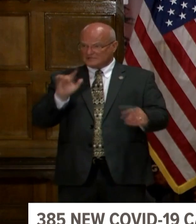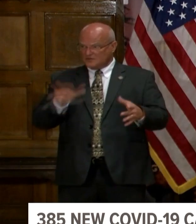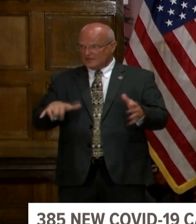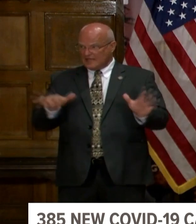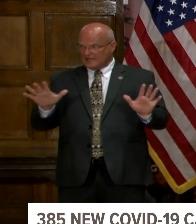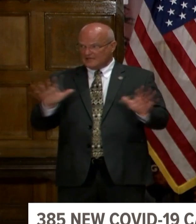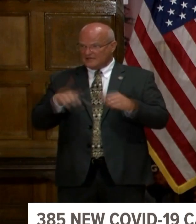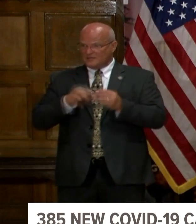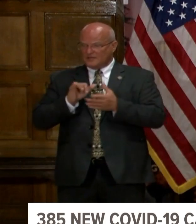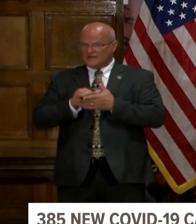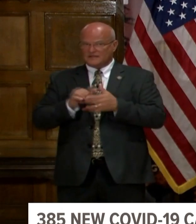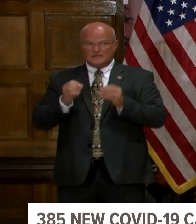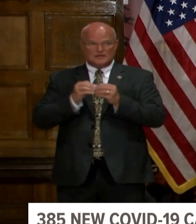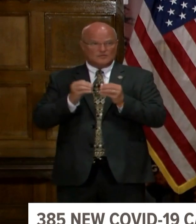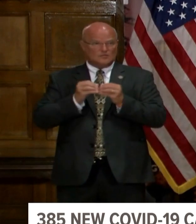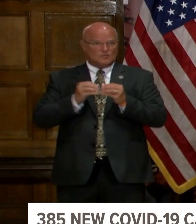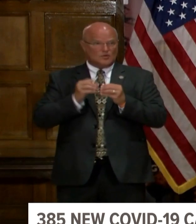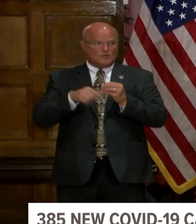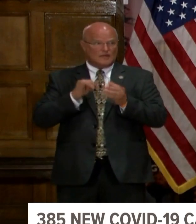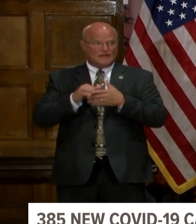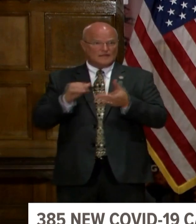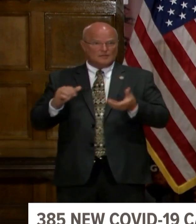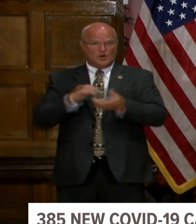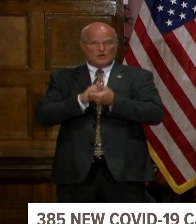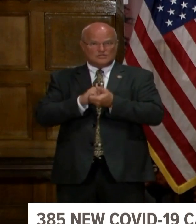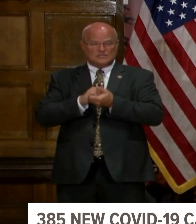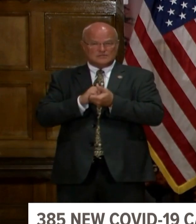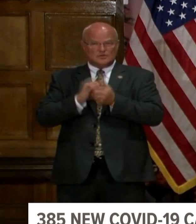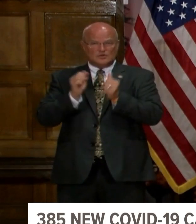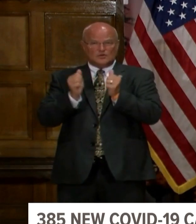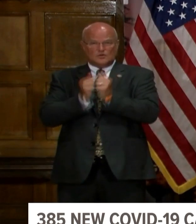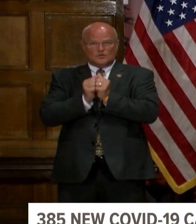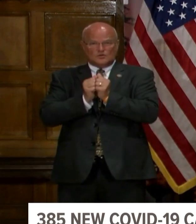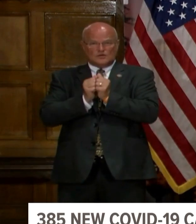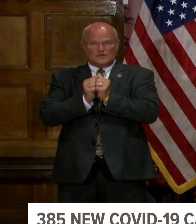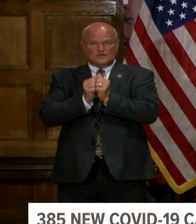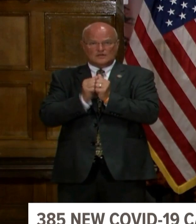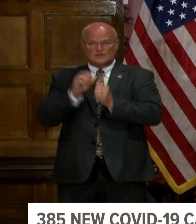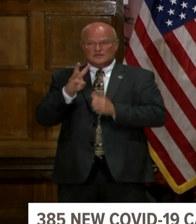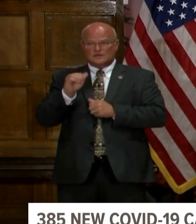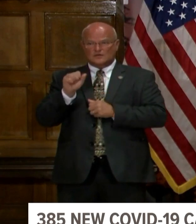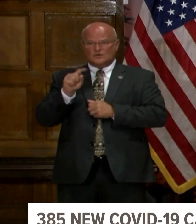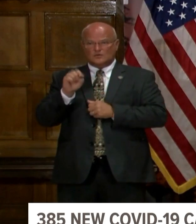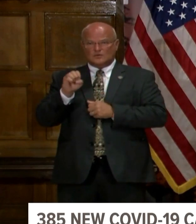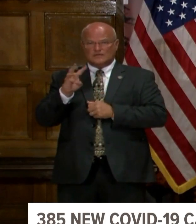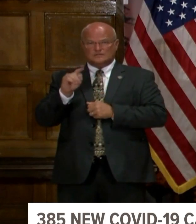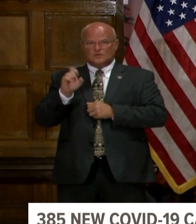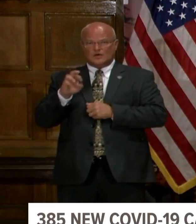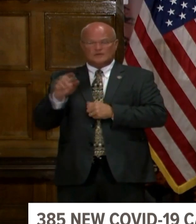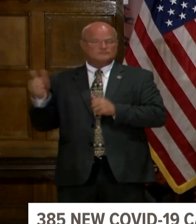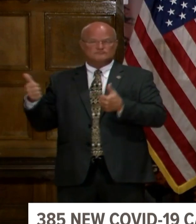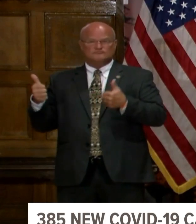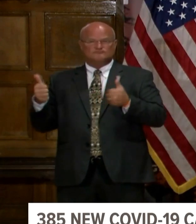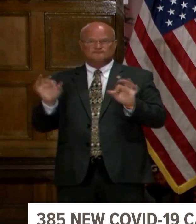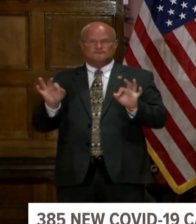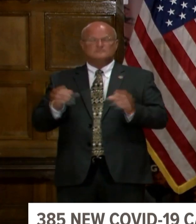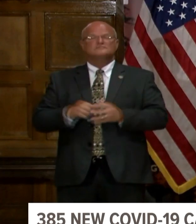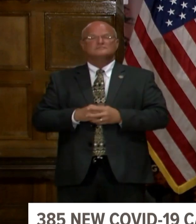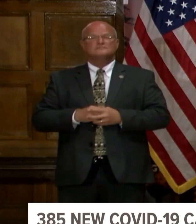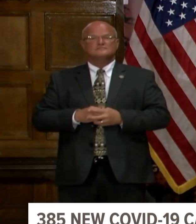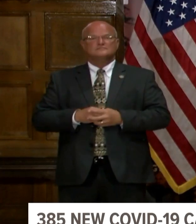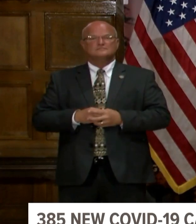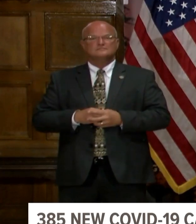that on the, was there anything more on that partnership on the wastewaters? No, sir. Did I cover that? All right.